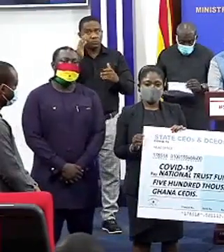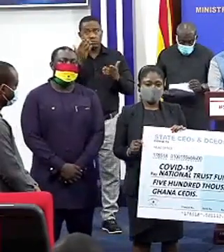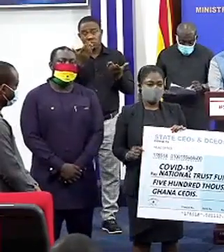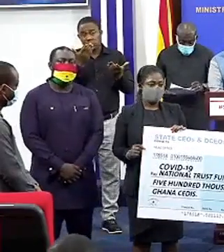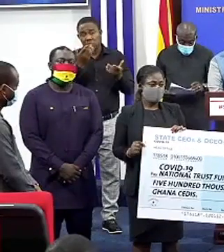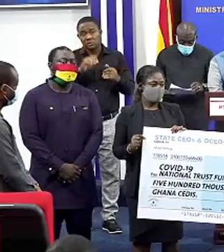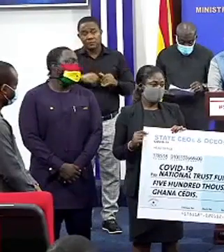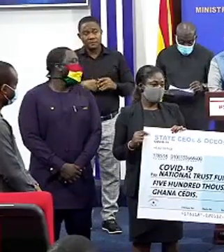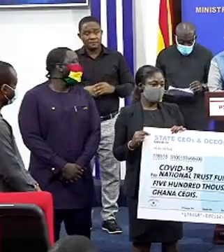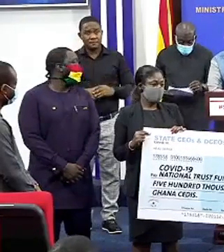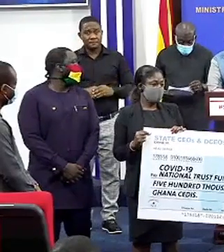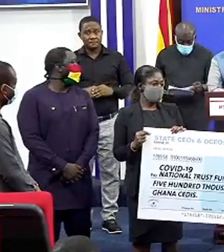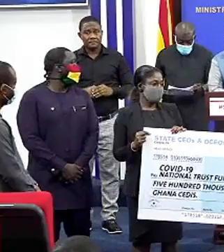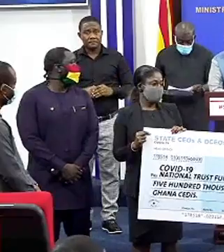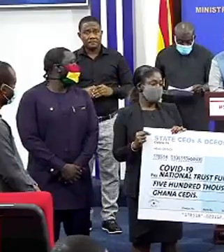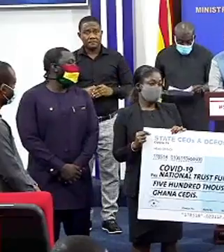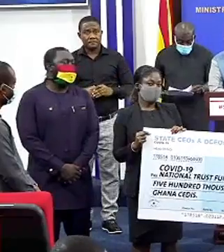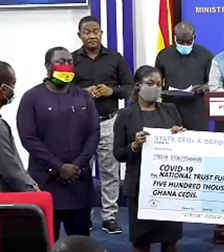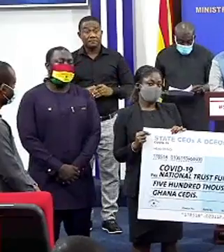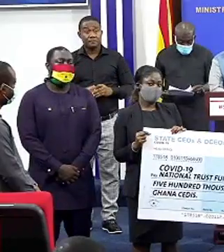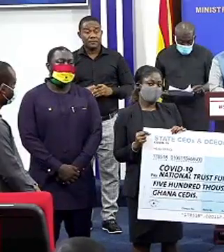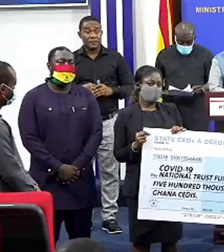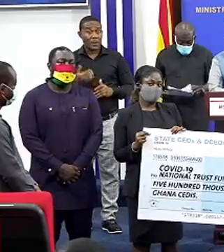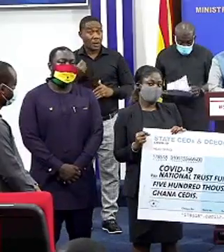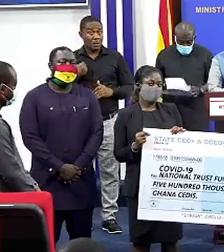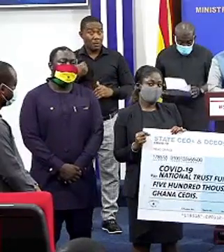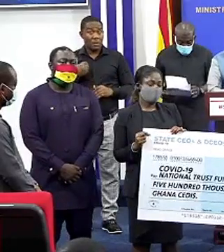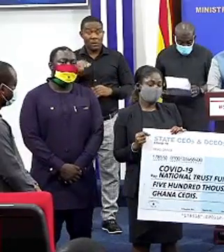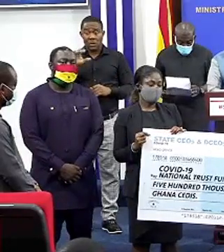we call the COVID